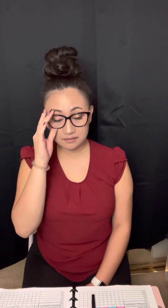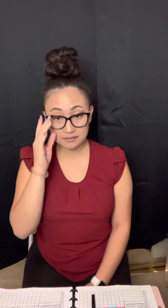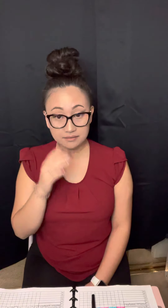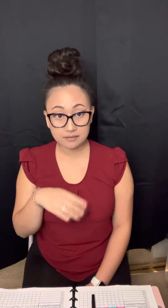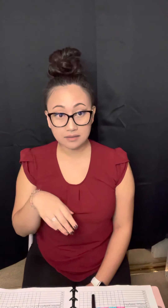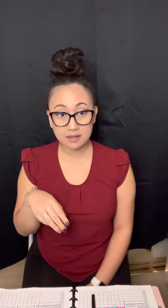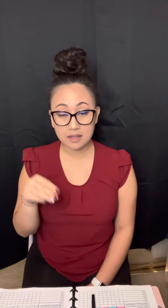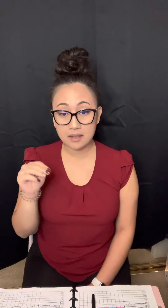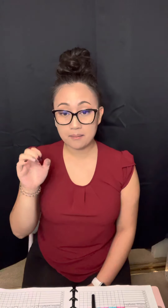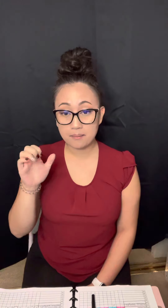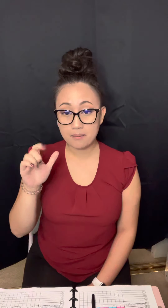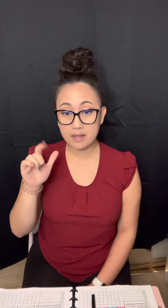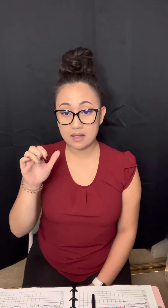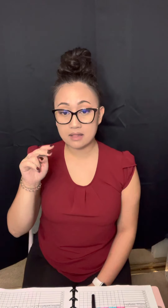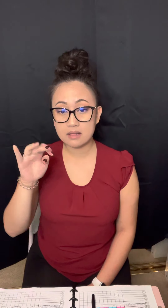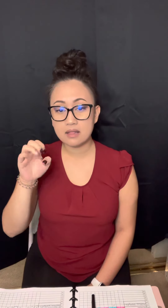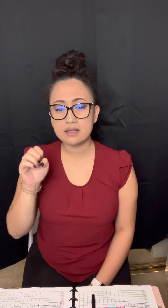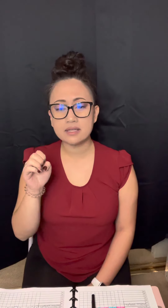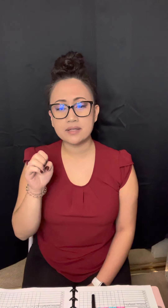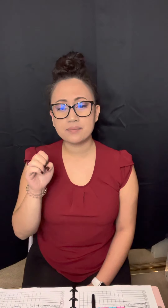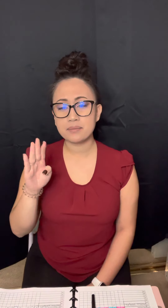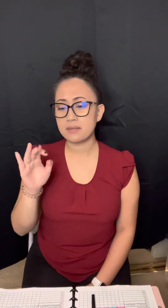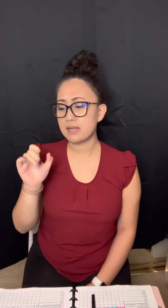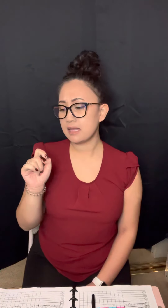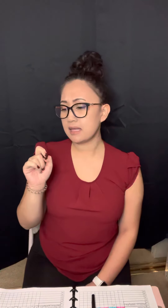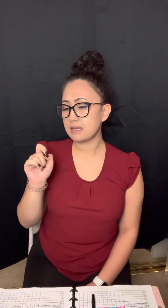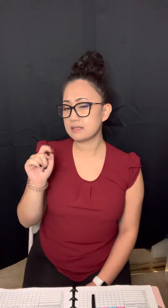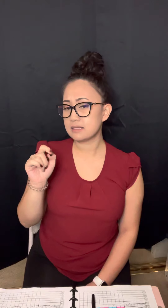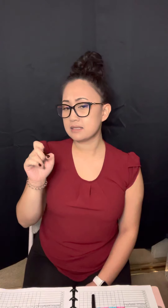Melanie, what does B-E-T-T-E-R spell?